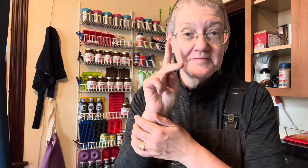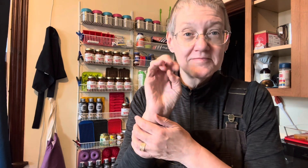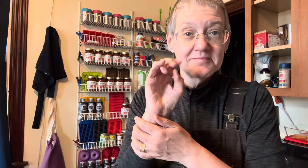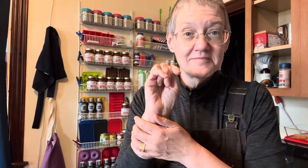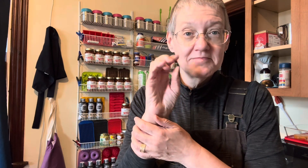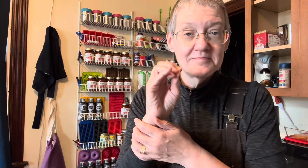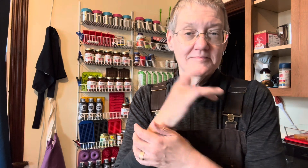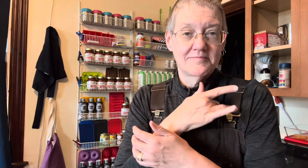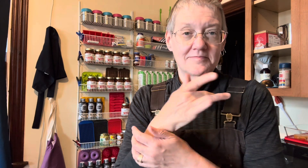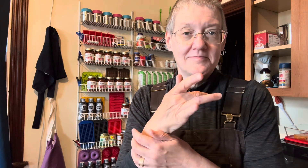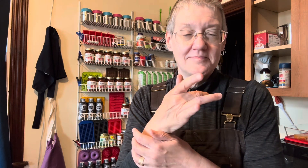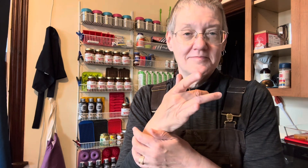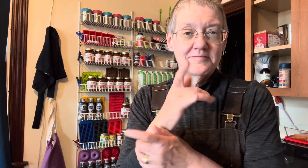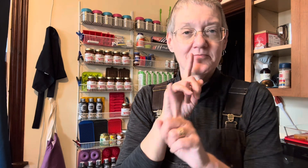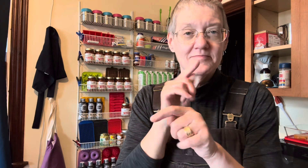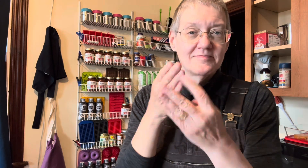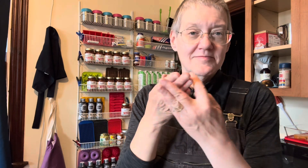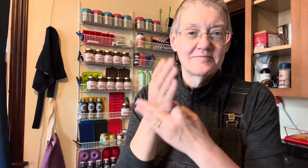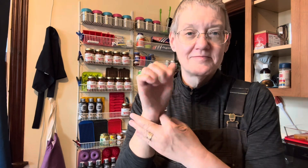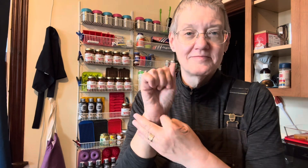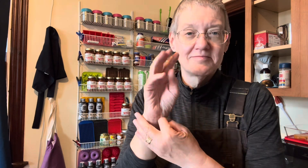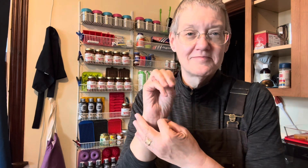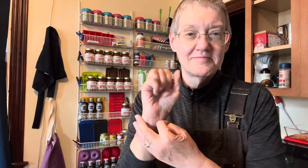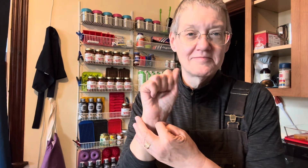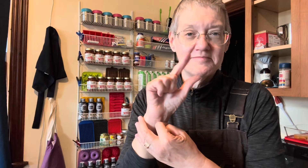Baking ingredients that I use, I typically order through Amazon.